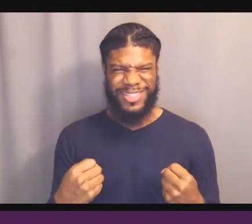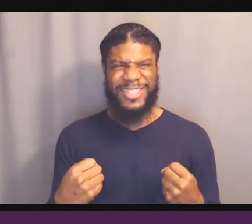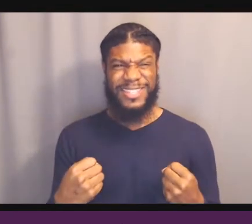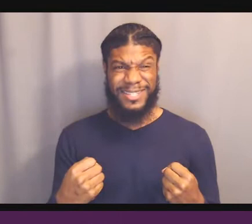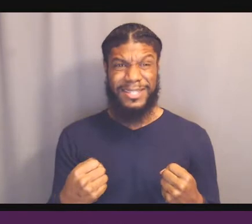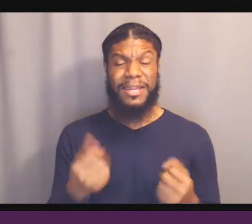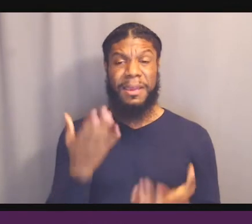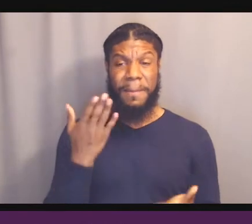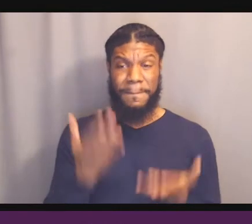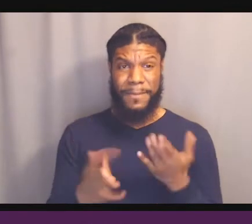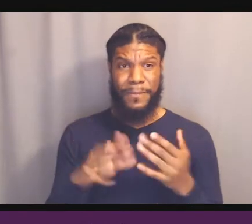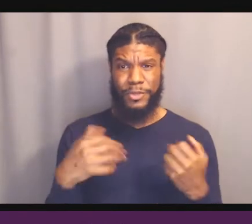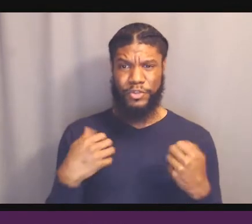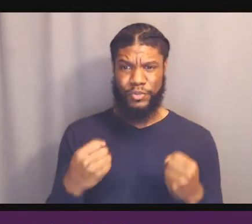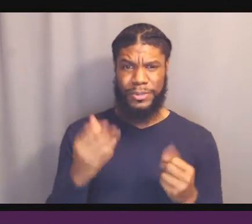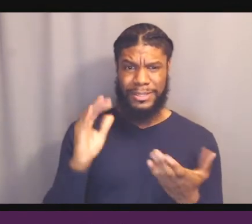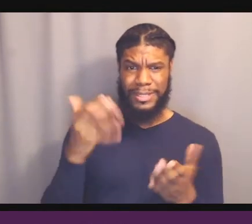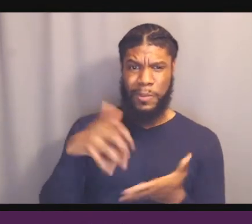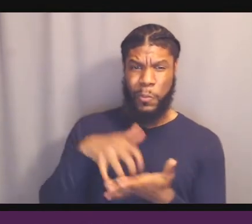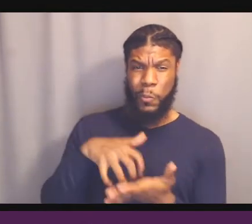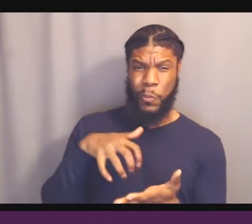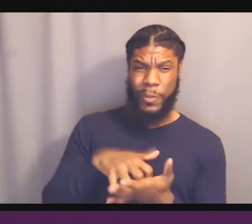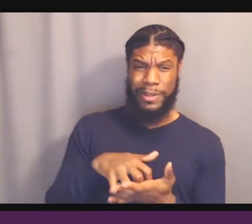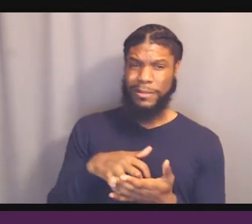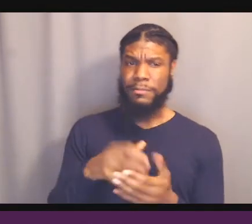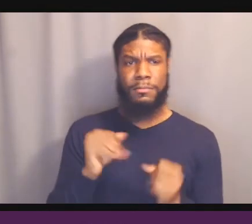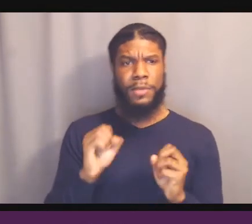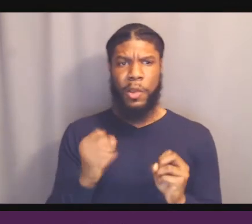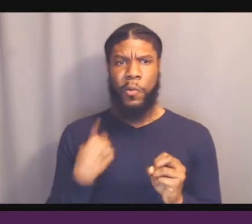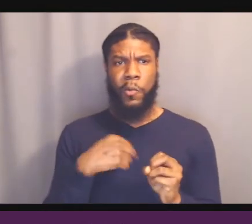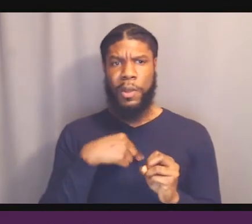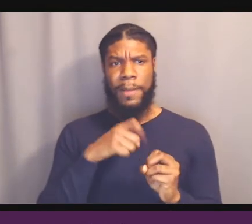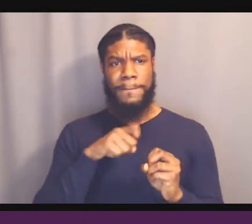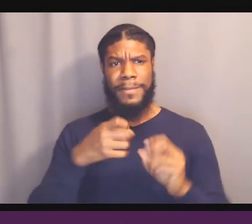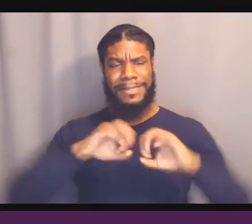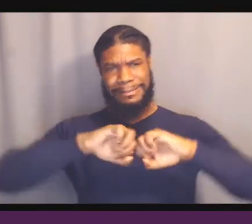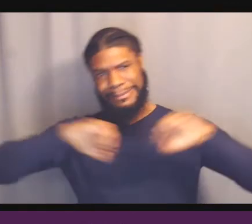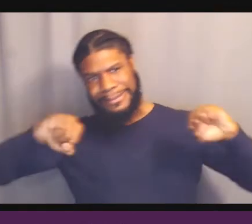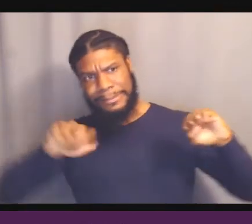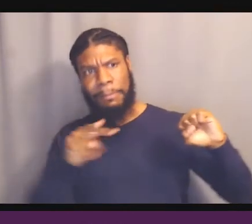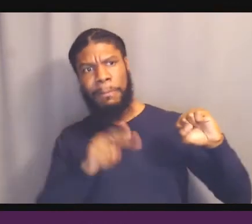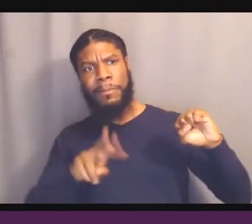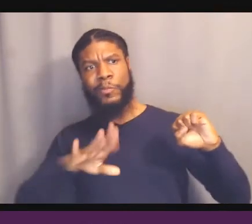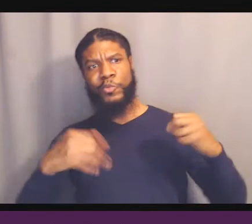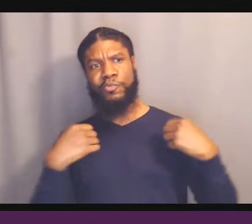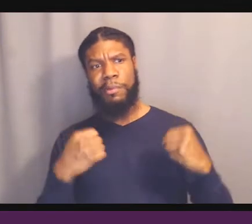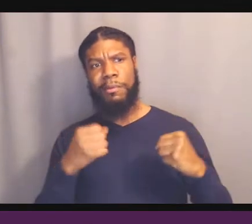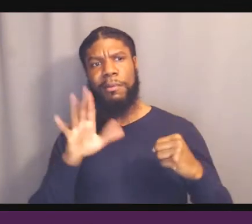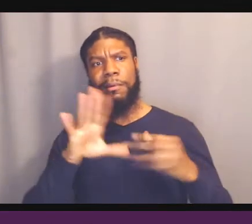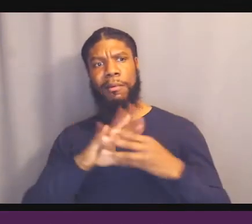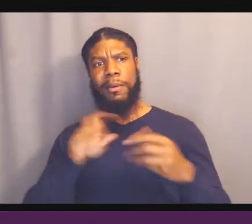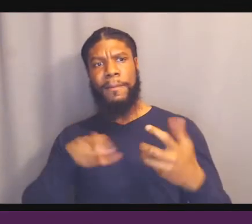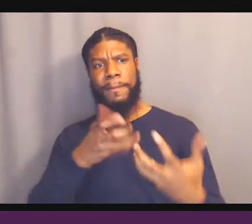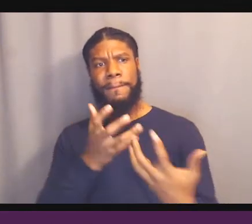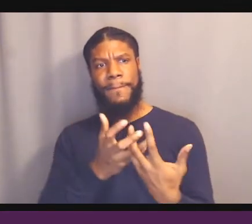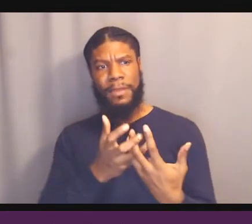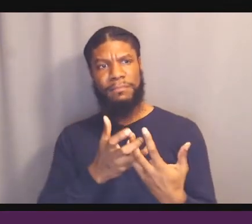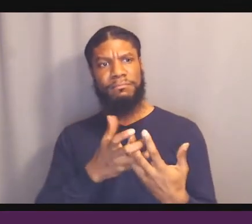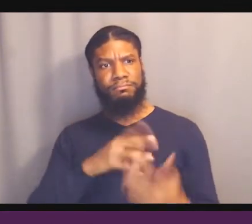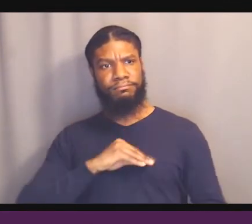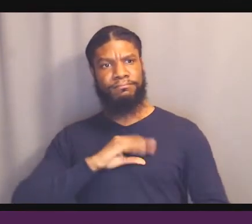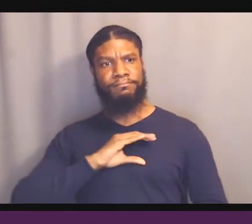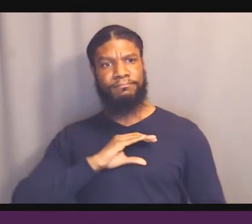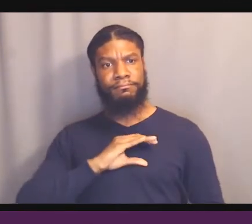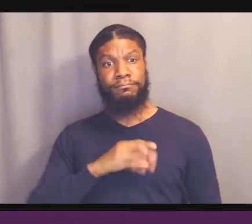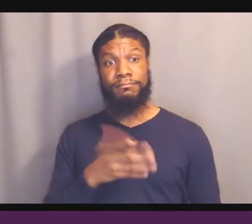seems to them like a weakness. Oh my God. Because look at what the text says. The text says he saw her and called